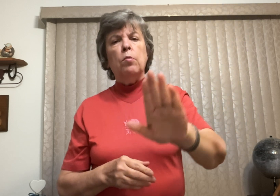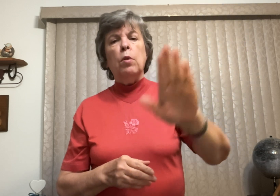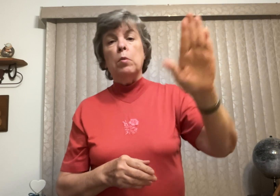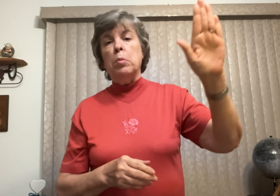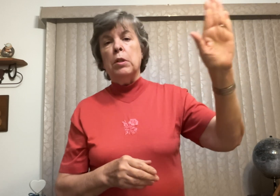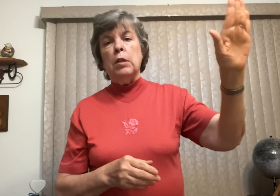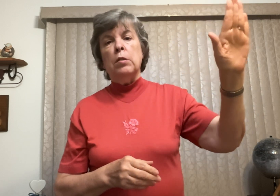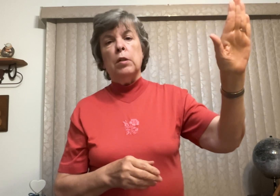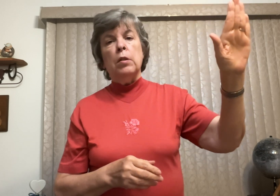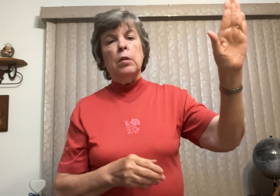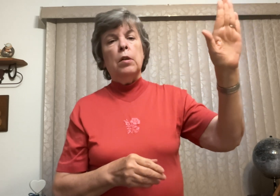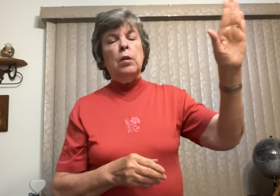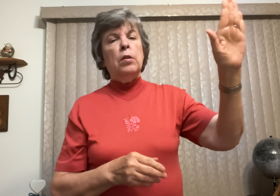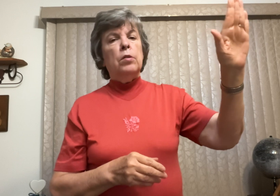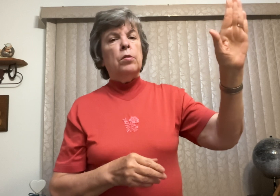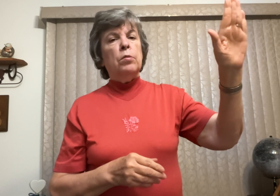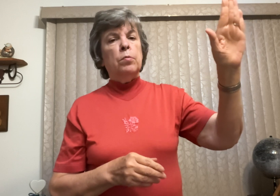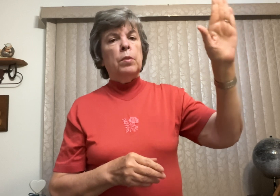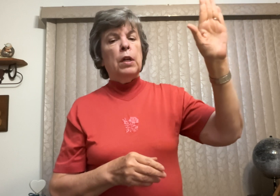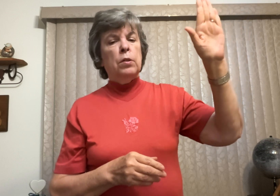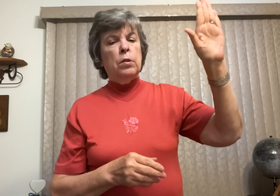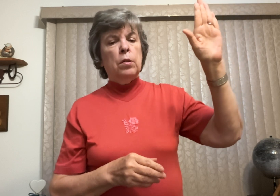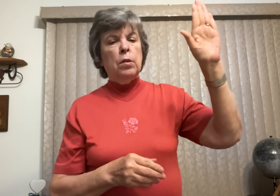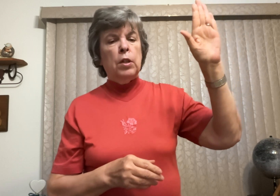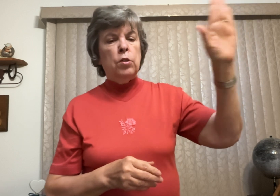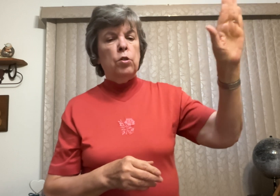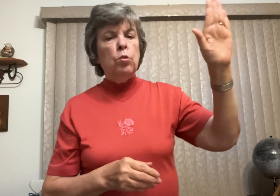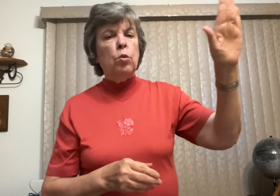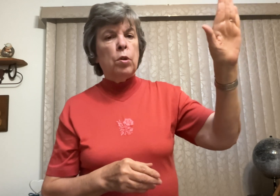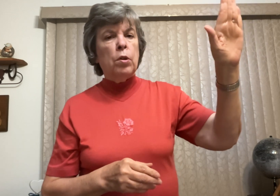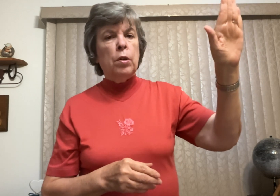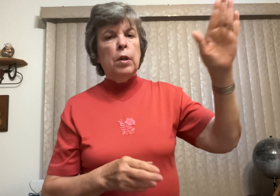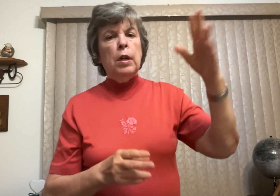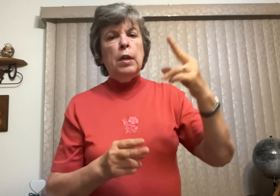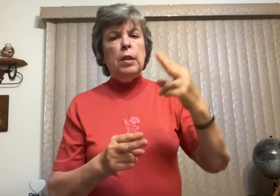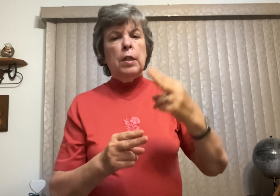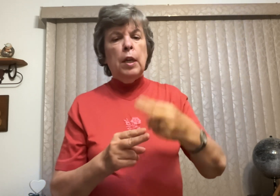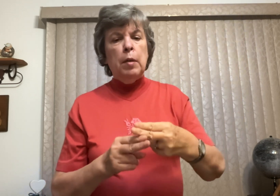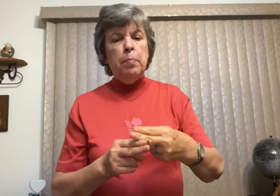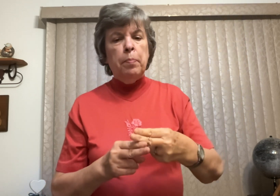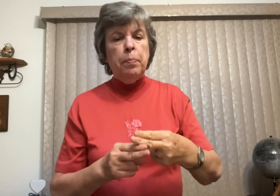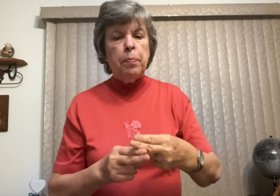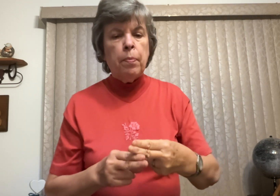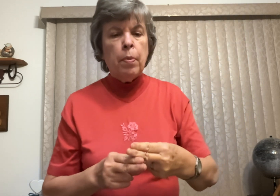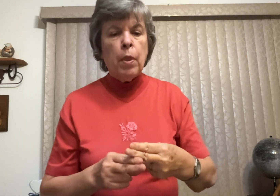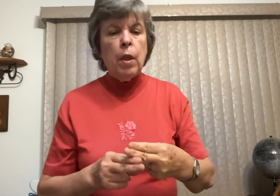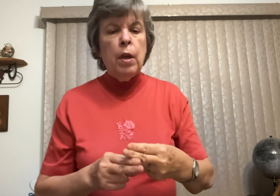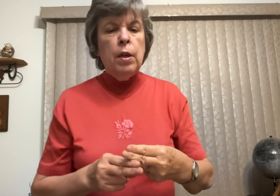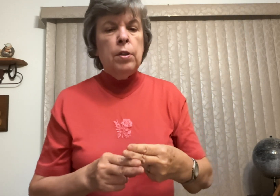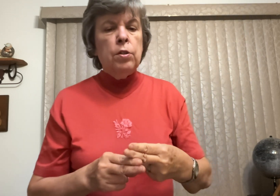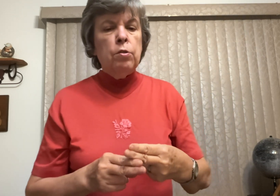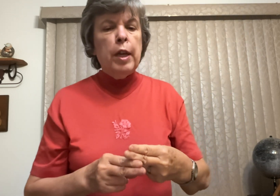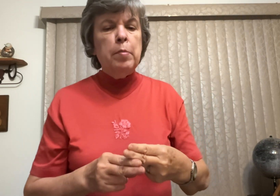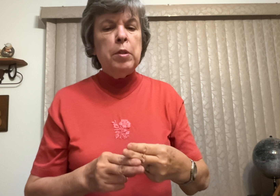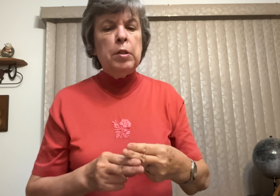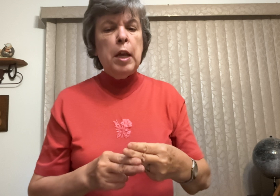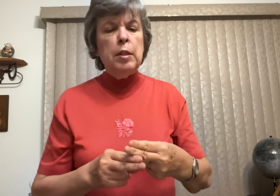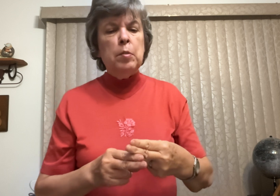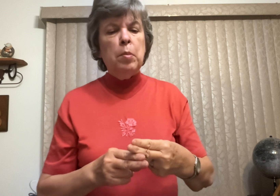one possessing. So that's your name. So your name stands above